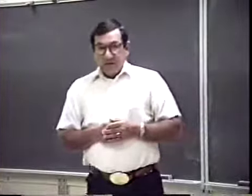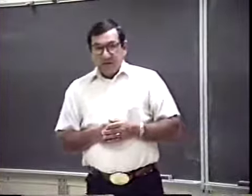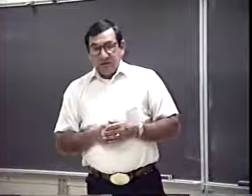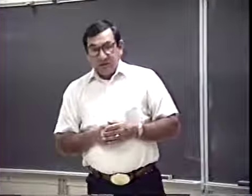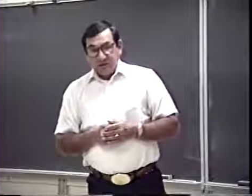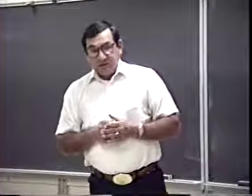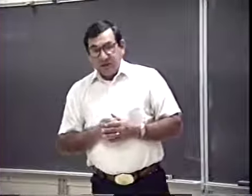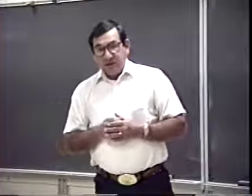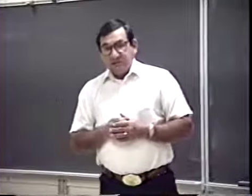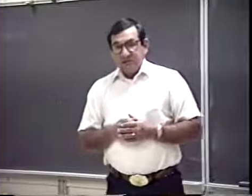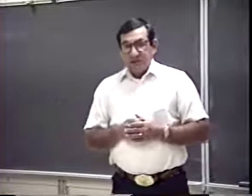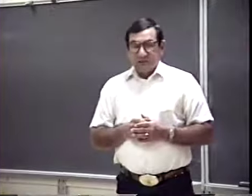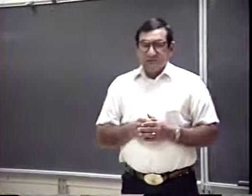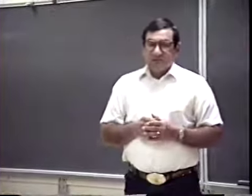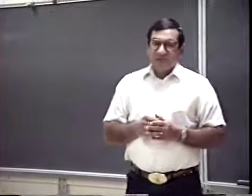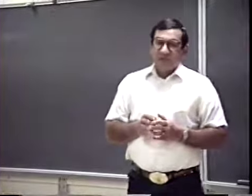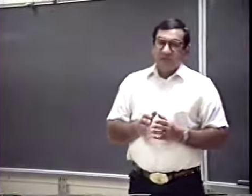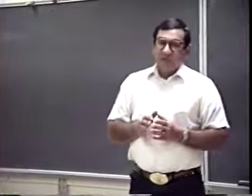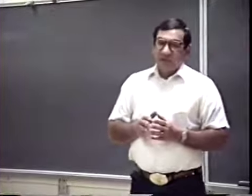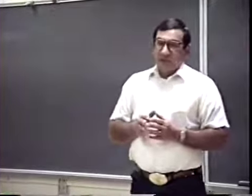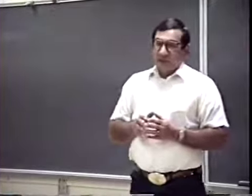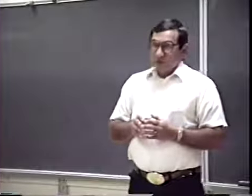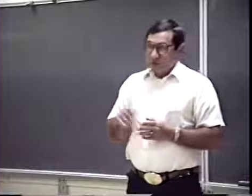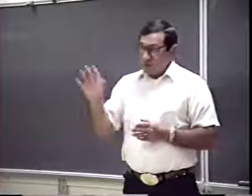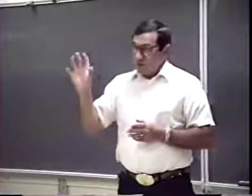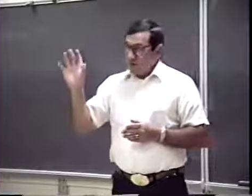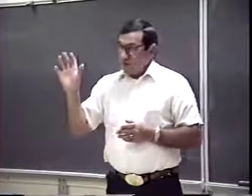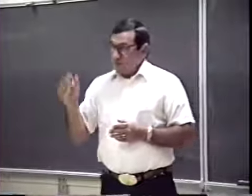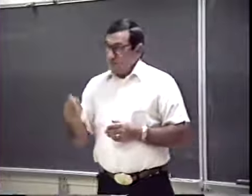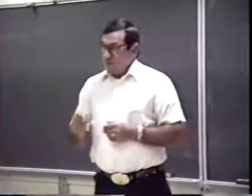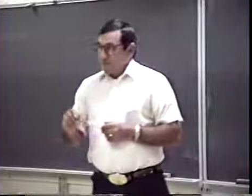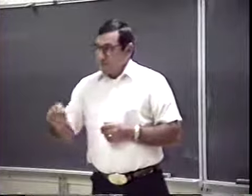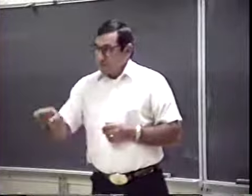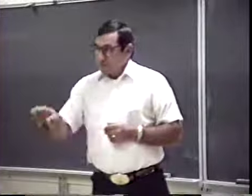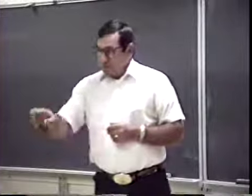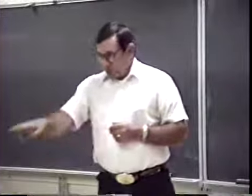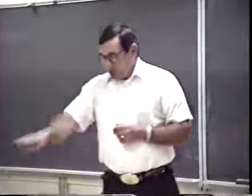He had went to the coyote's den. "Did you get it?" The